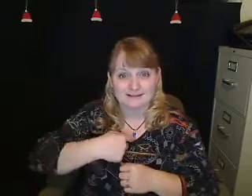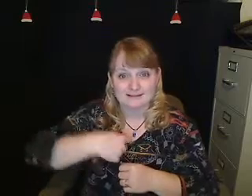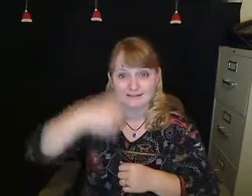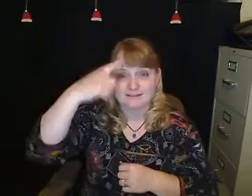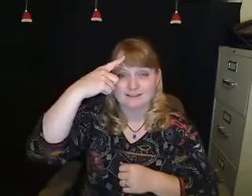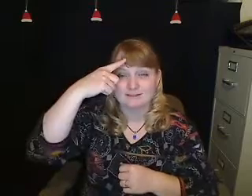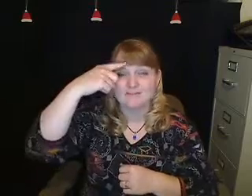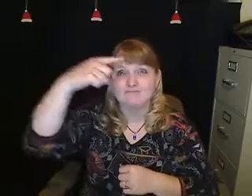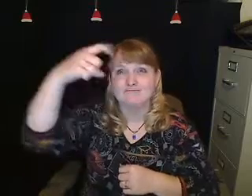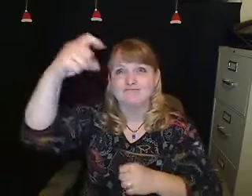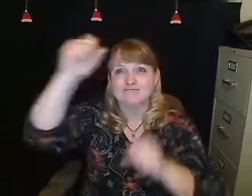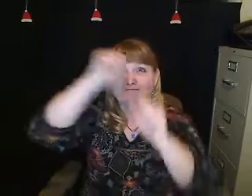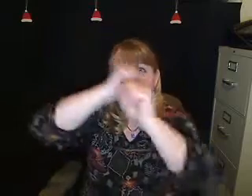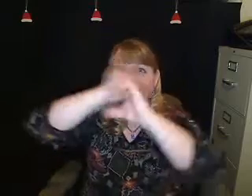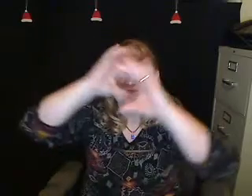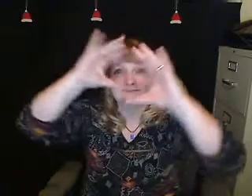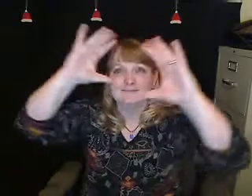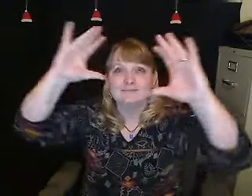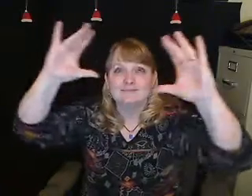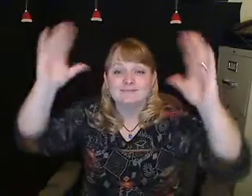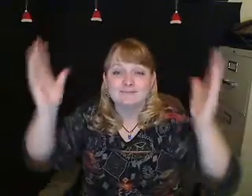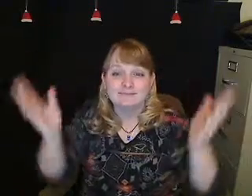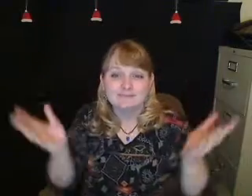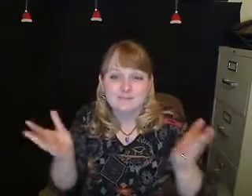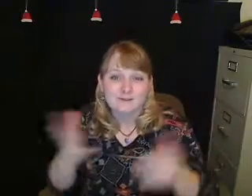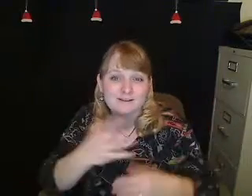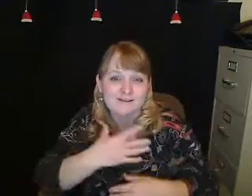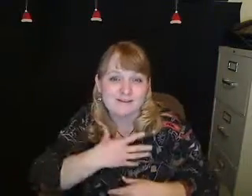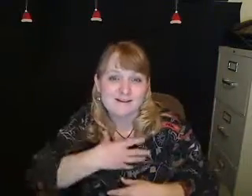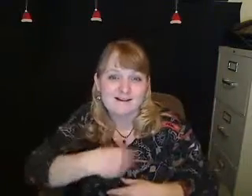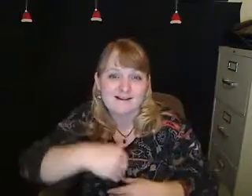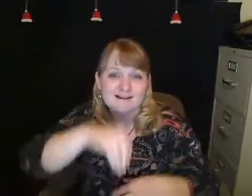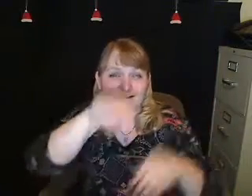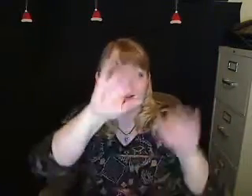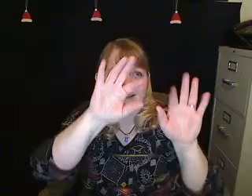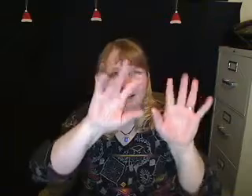I can't. Fine. I want to tell you that I like you.